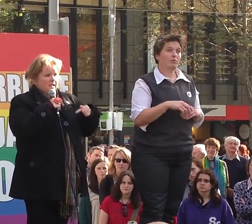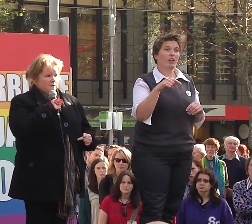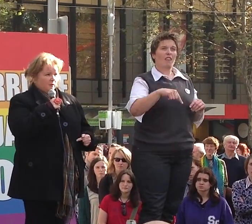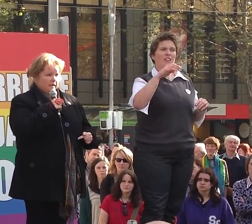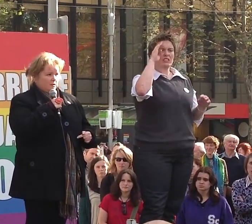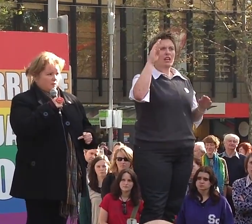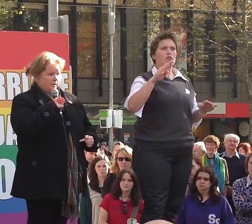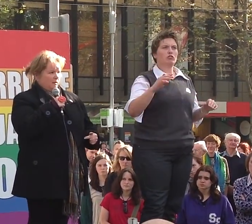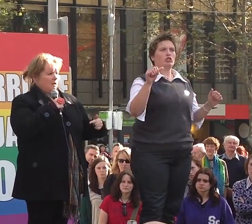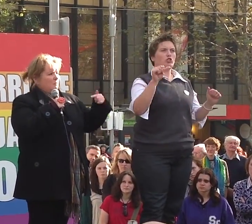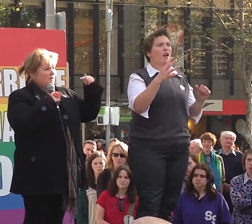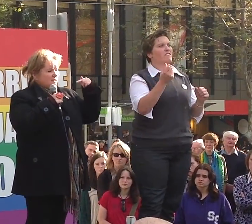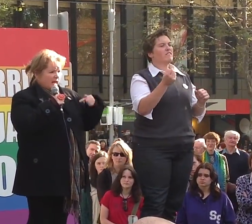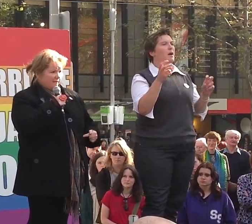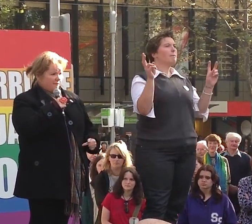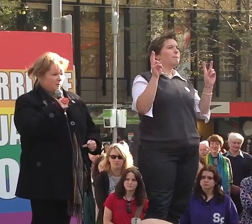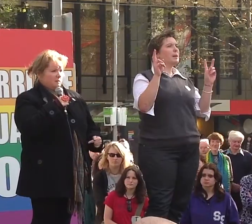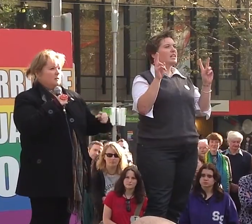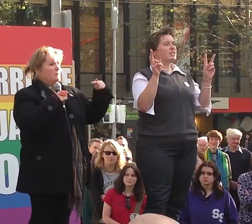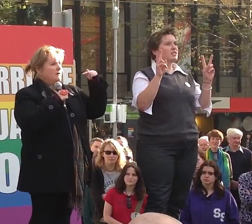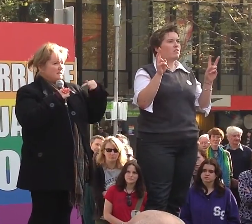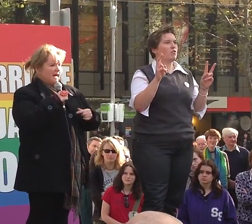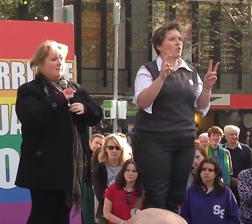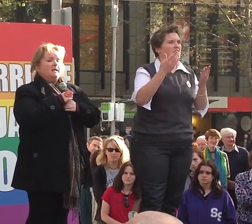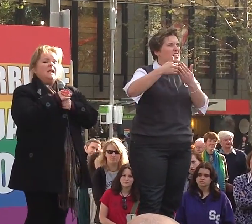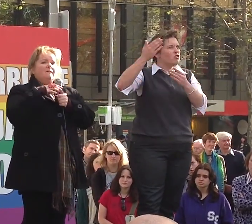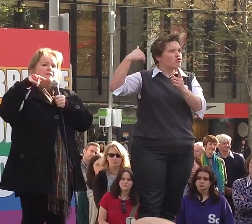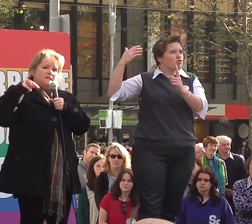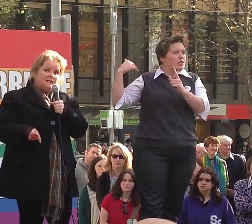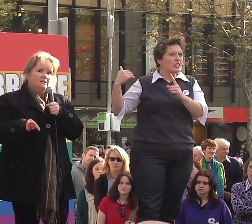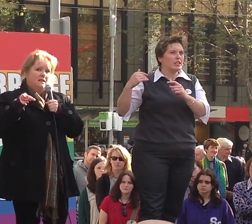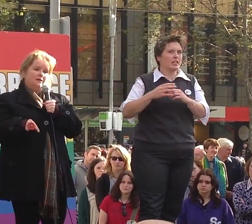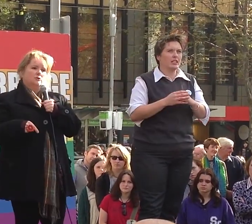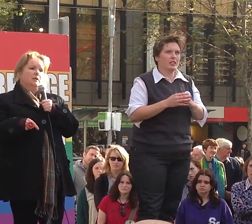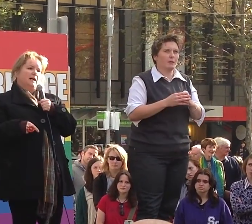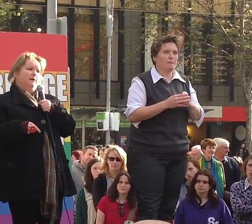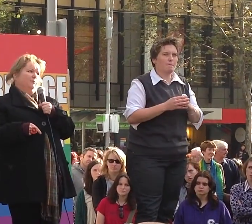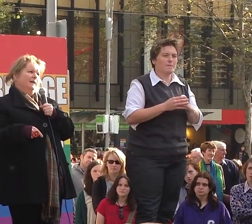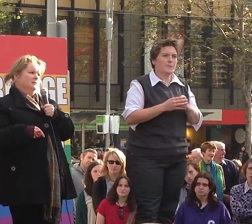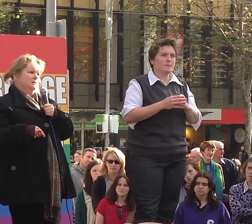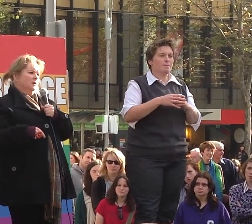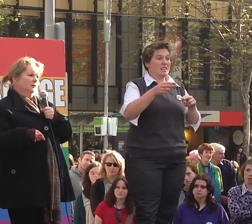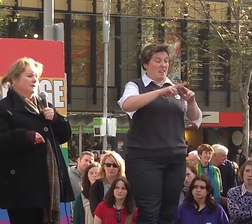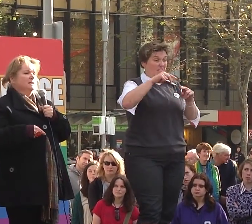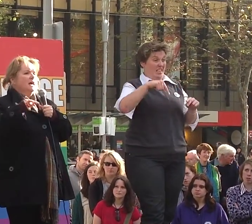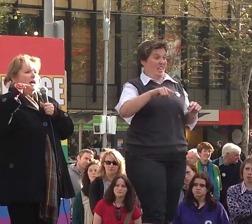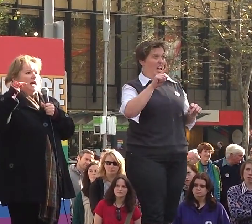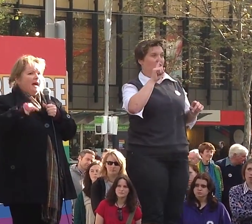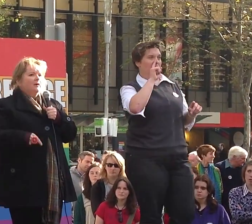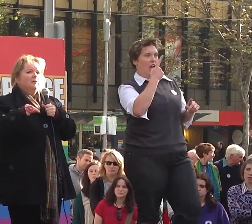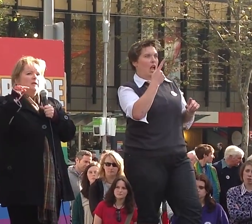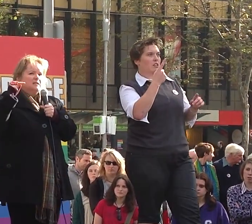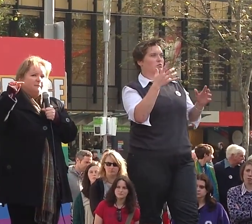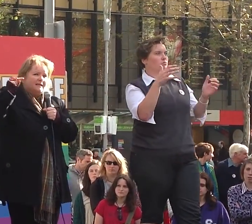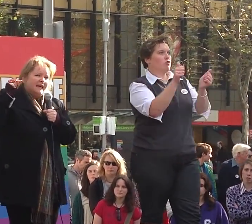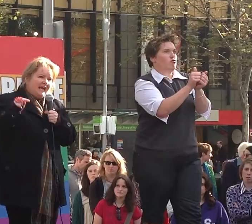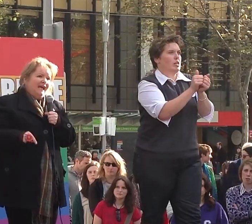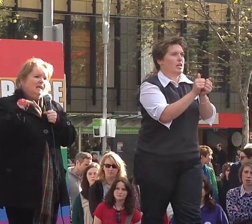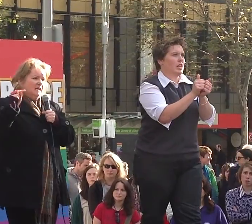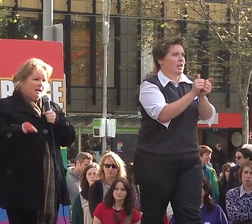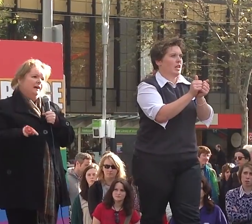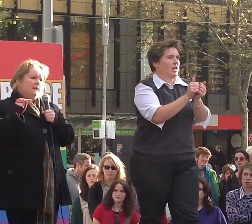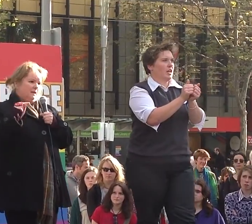its peaceful history, with its affluence, with its harmony, if this country can't practice tolerance, how can we